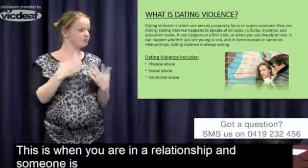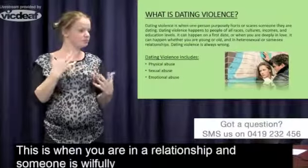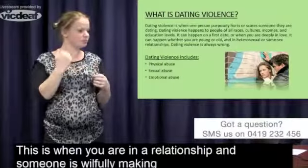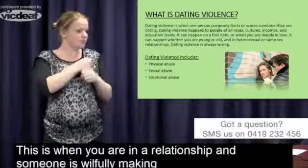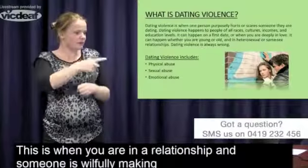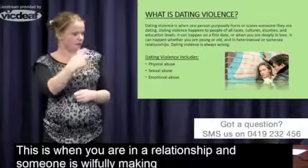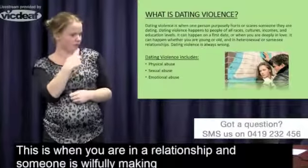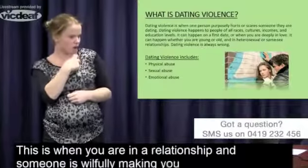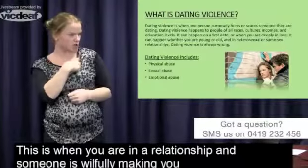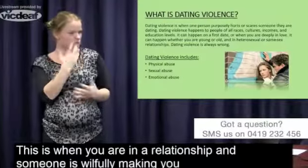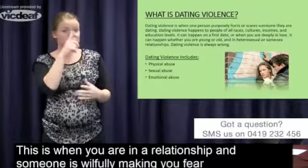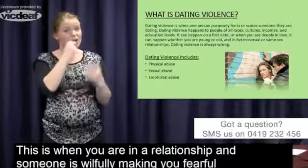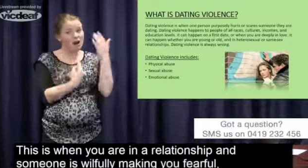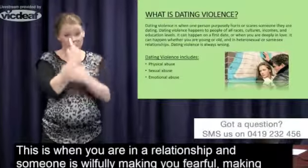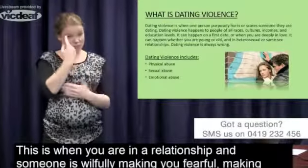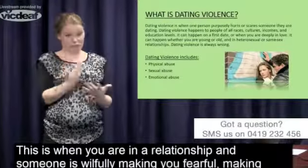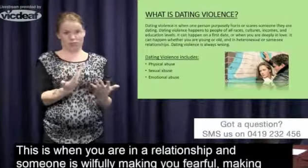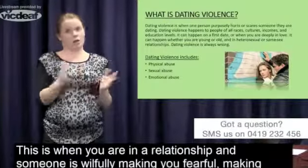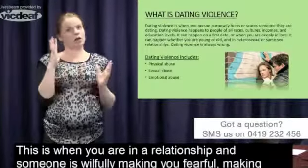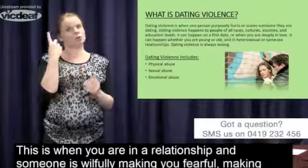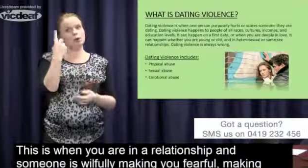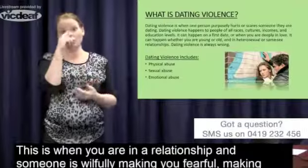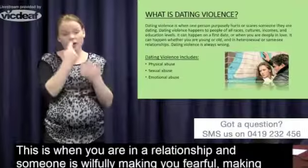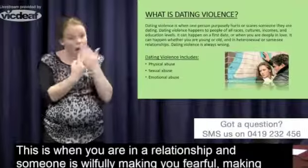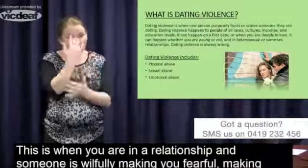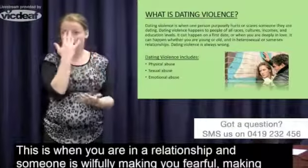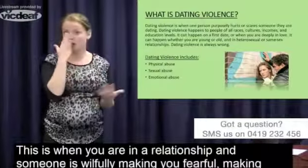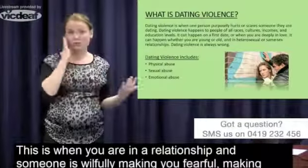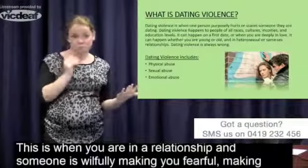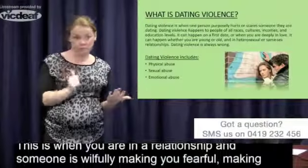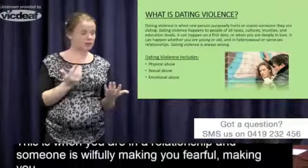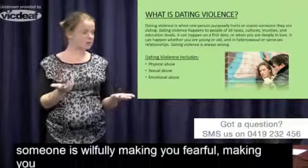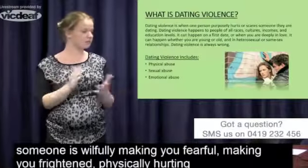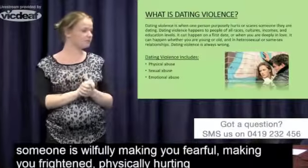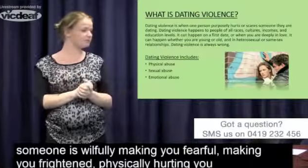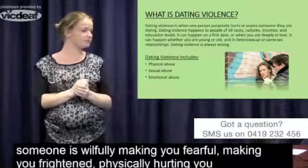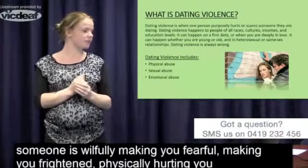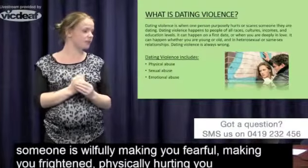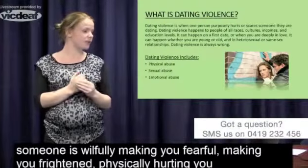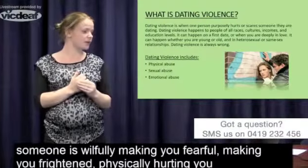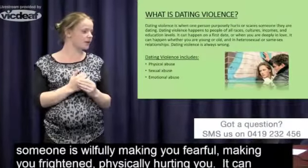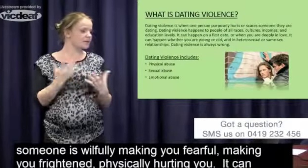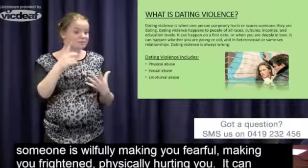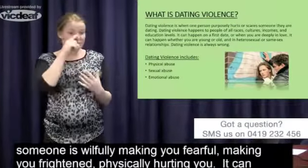fearful, making you frightened, physically hurting you. It can happen to anybody. It can happen to anyone at any